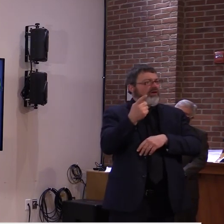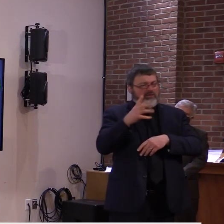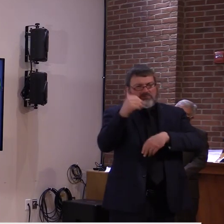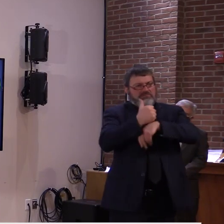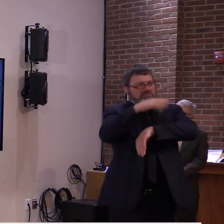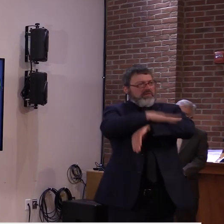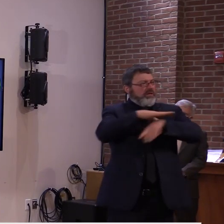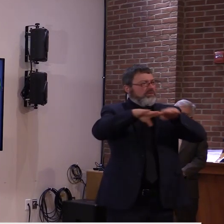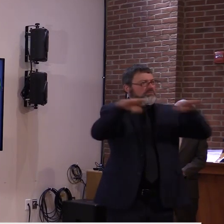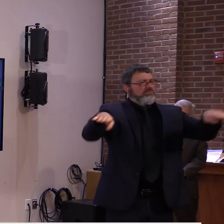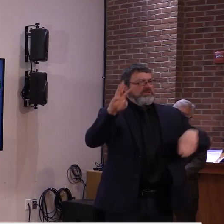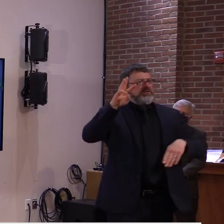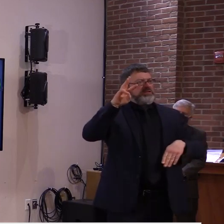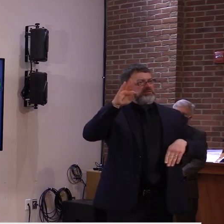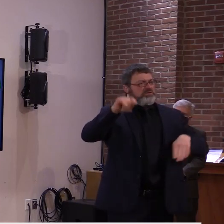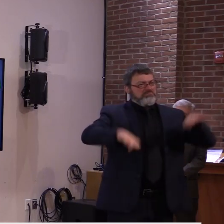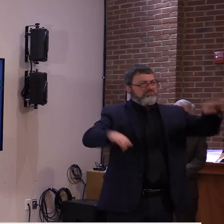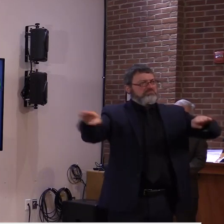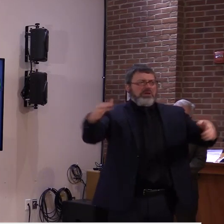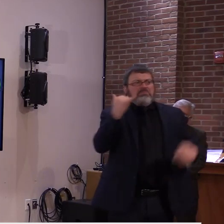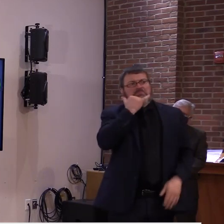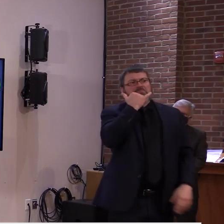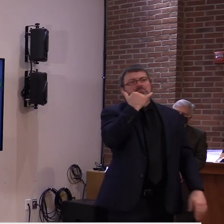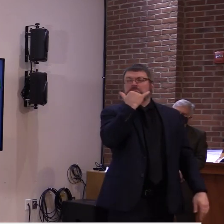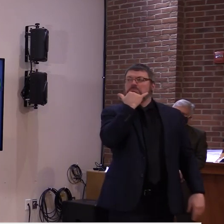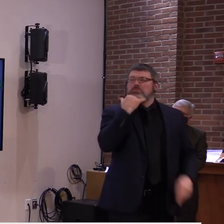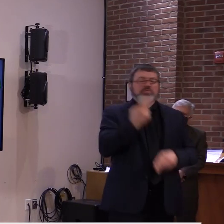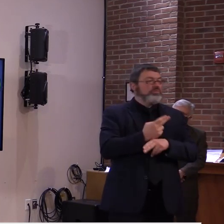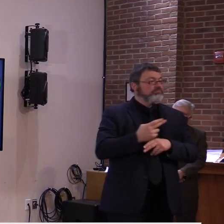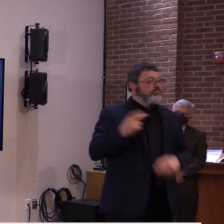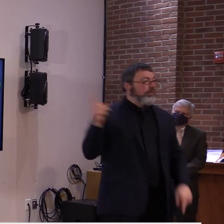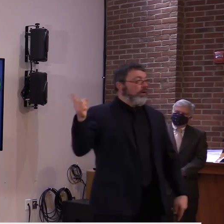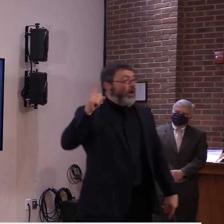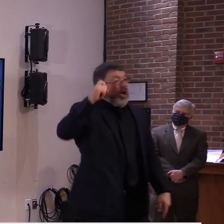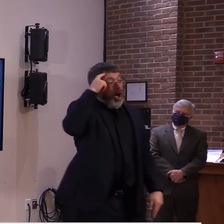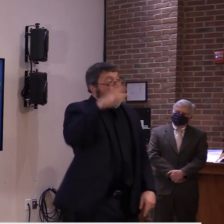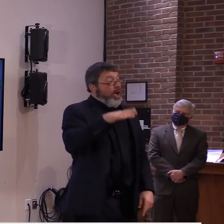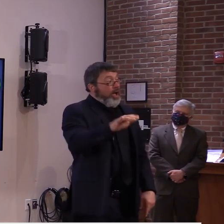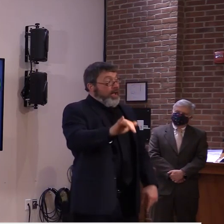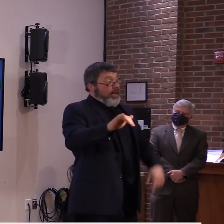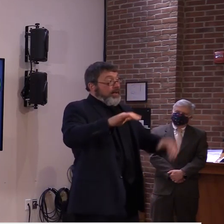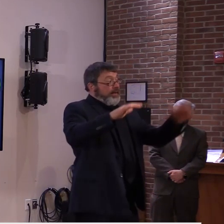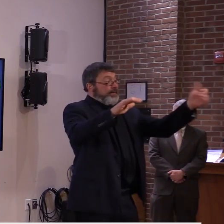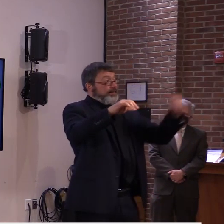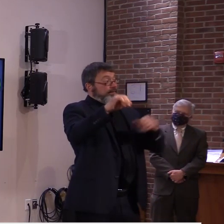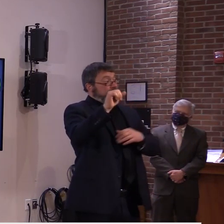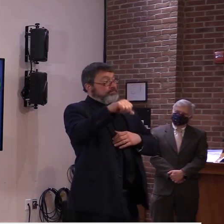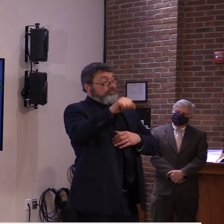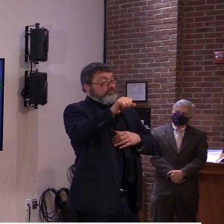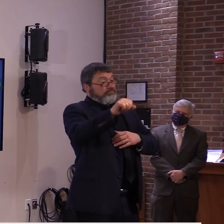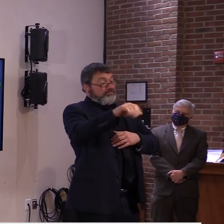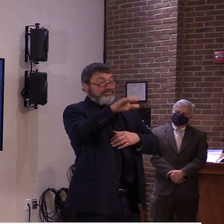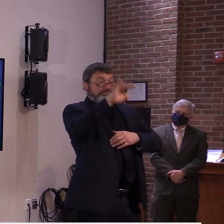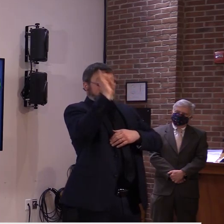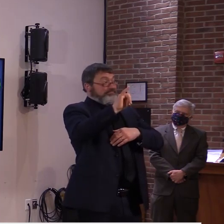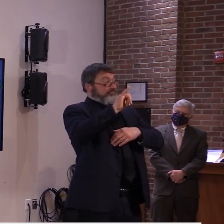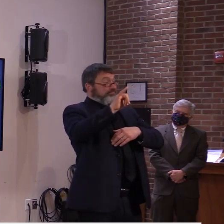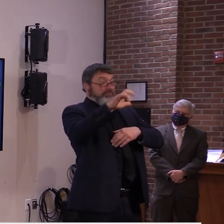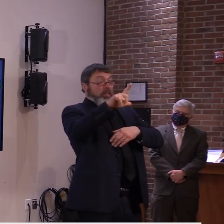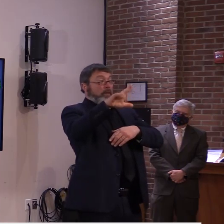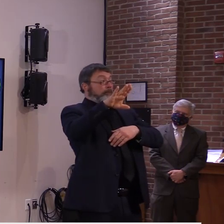couldn't socially distance and be spread out through multiple tables like restaurants in order to be able to stay